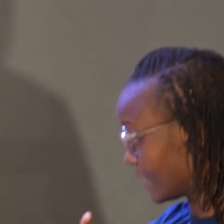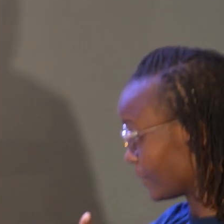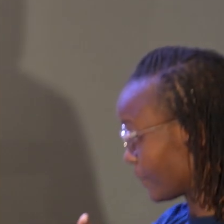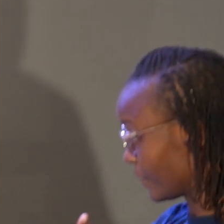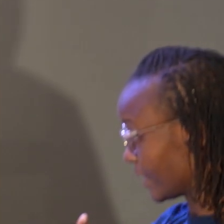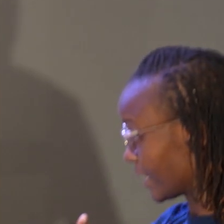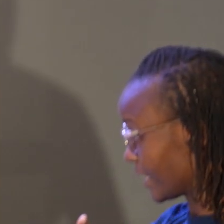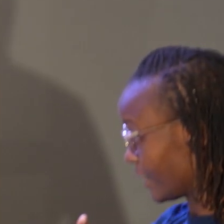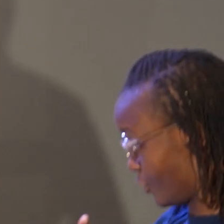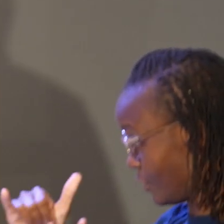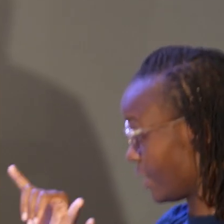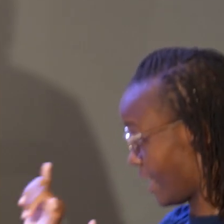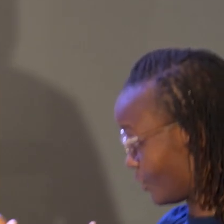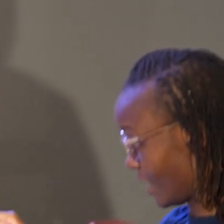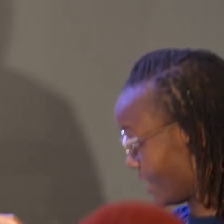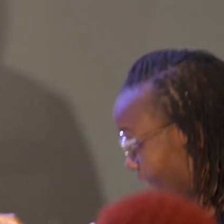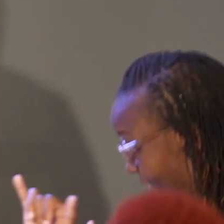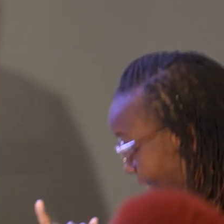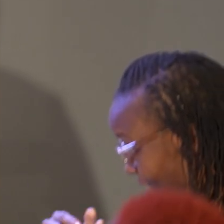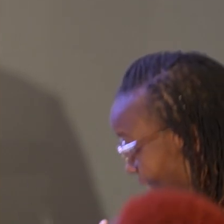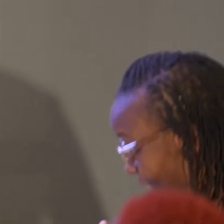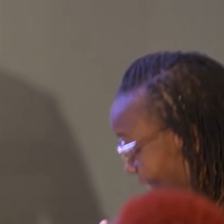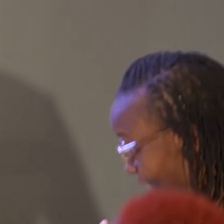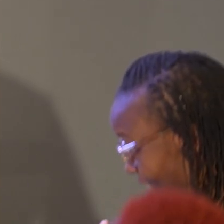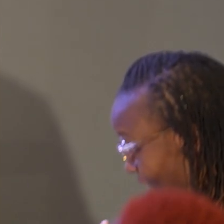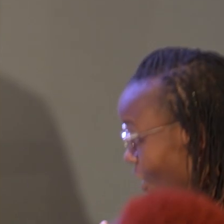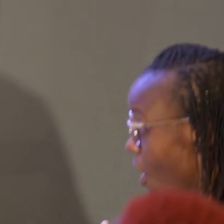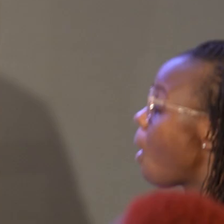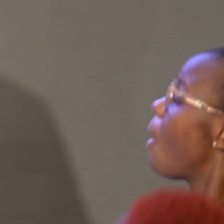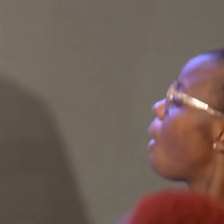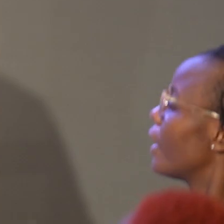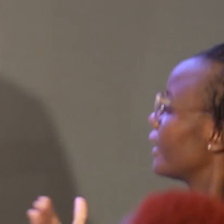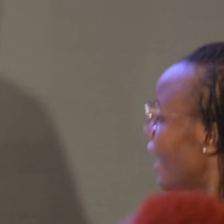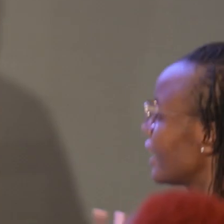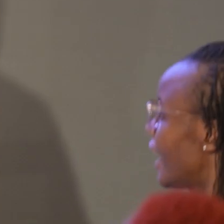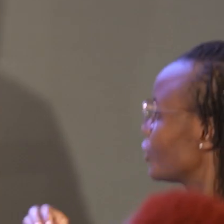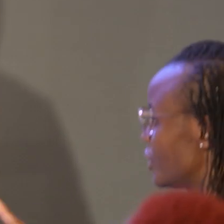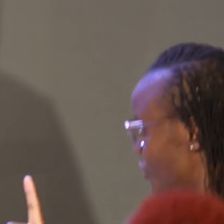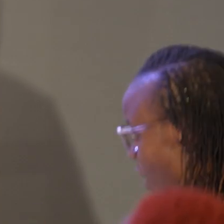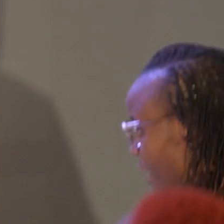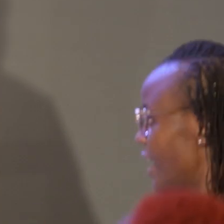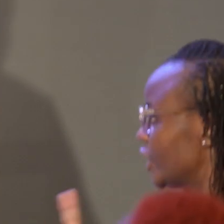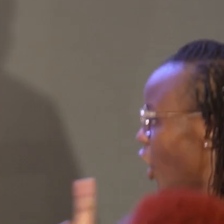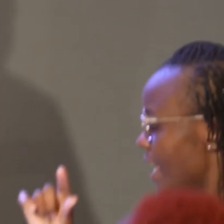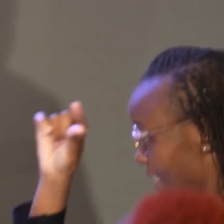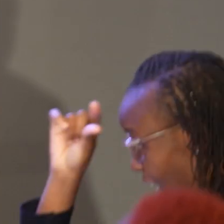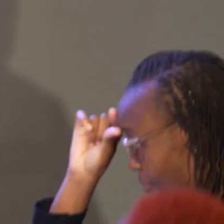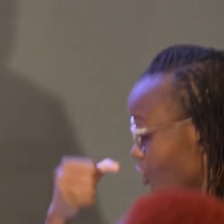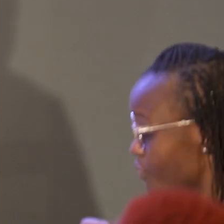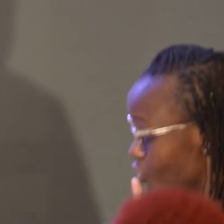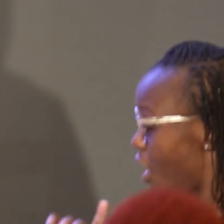develop standards which can be used to assess how accessible different platforms or services are.